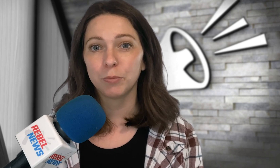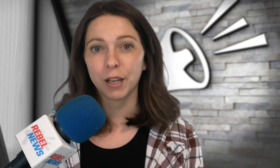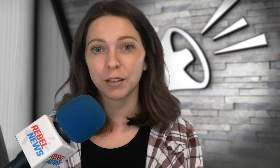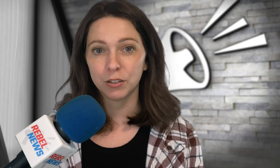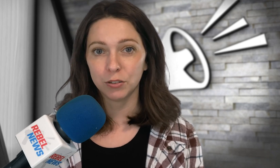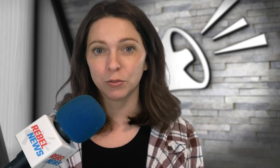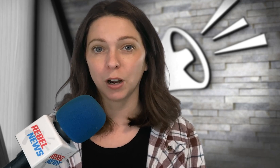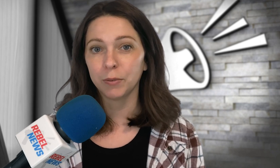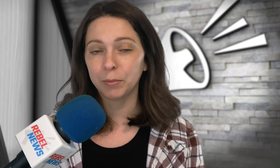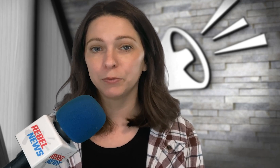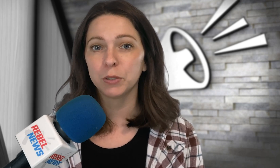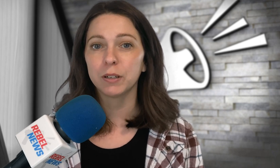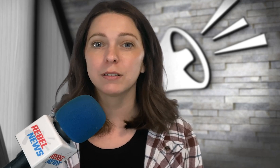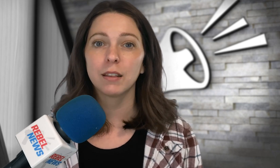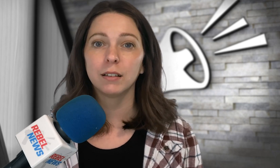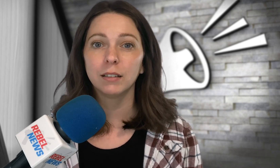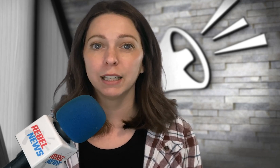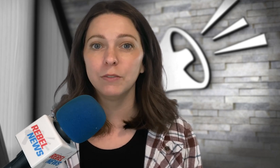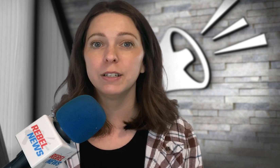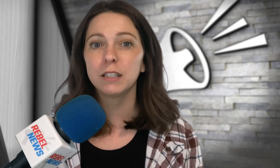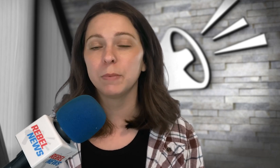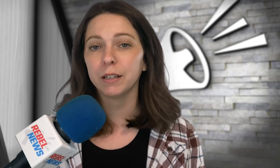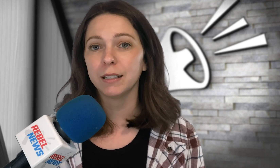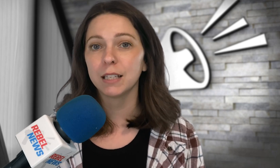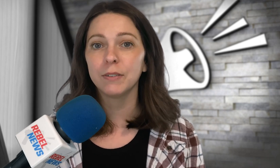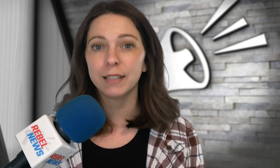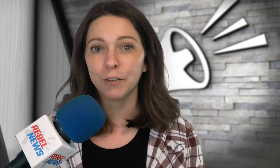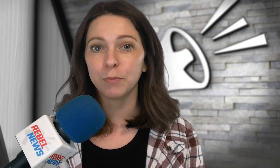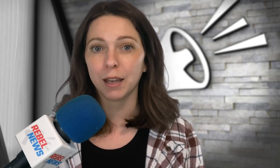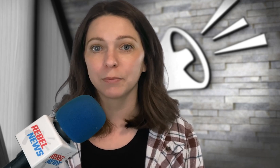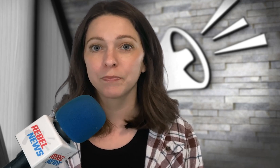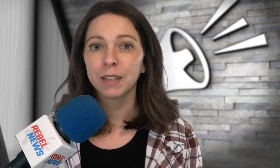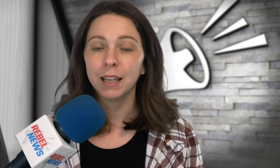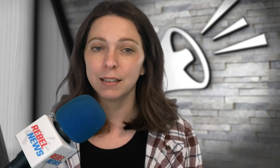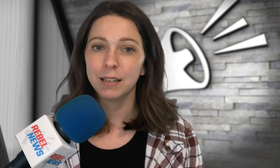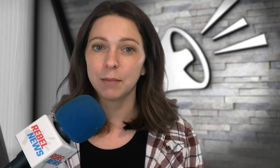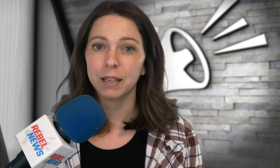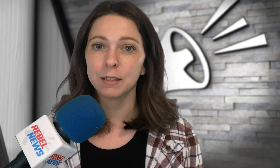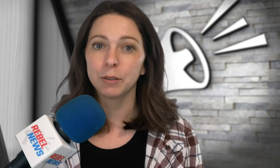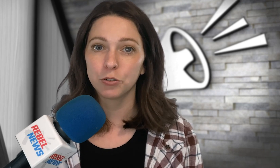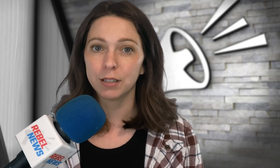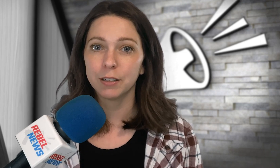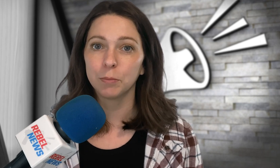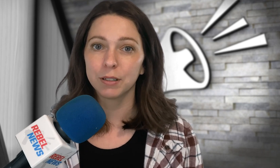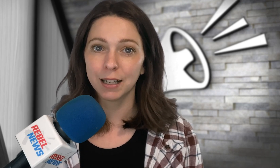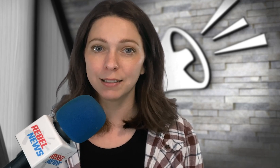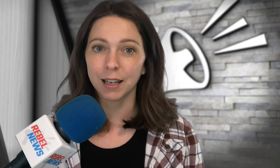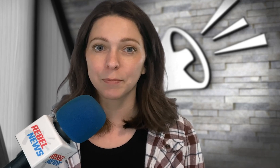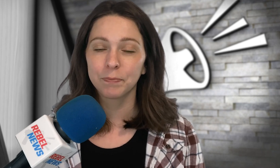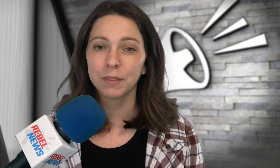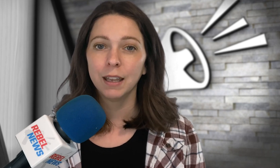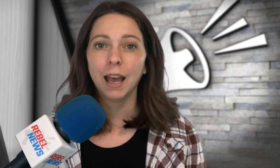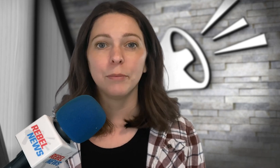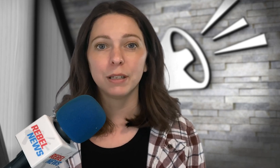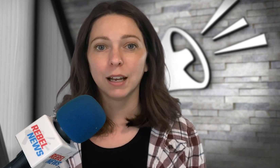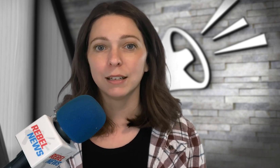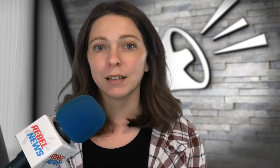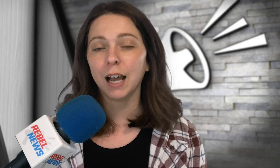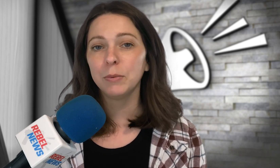bring you, our Rebel viewers, the lived experience of a deaf man. His name is Patrizio Presenza. And because I was